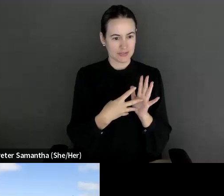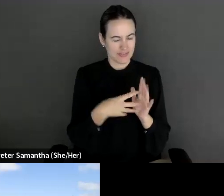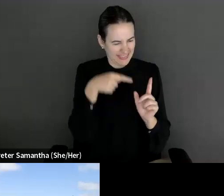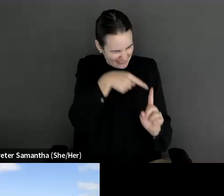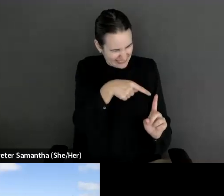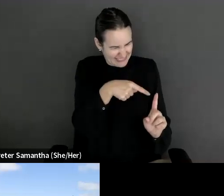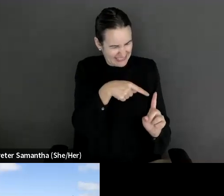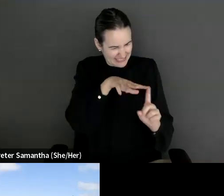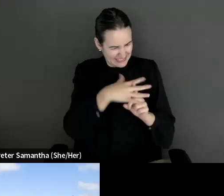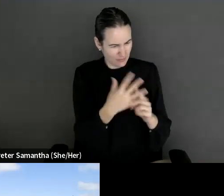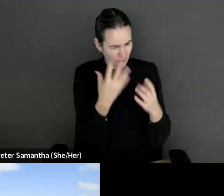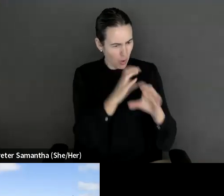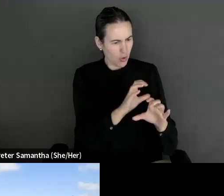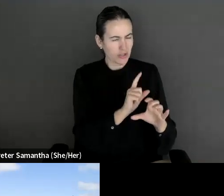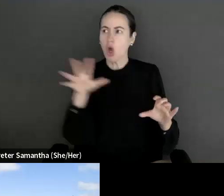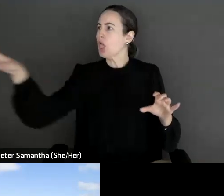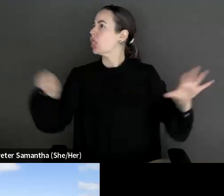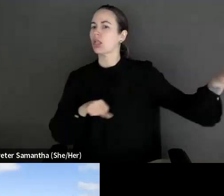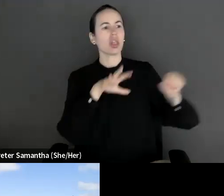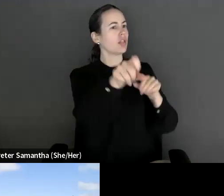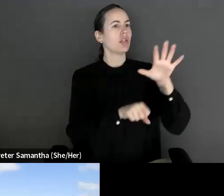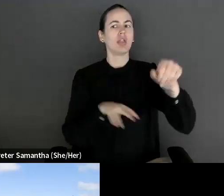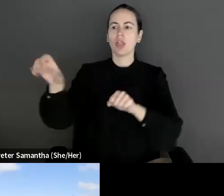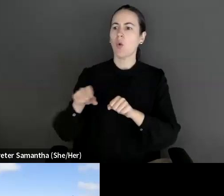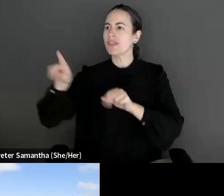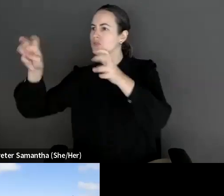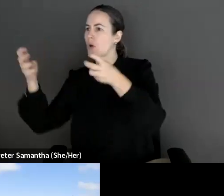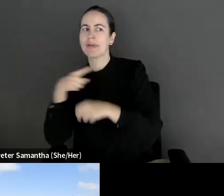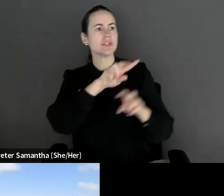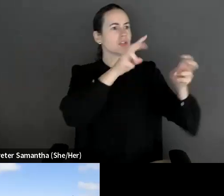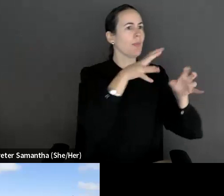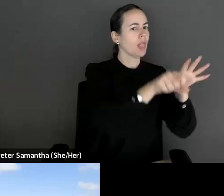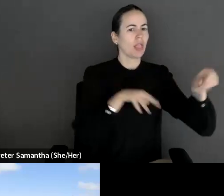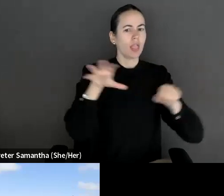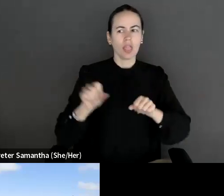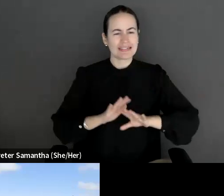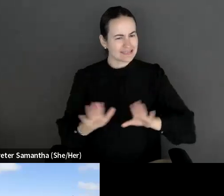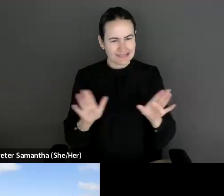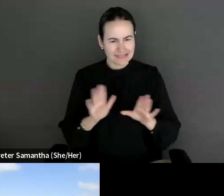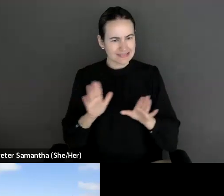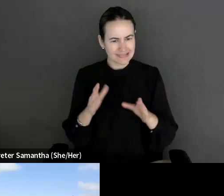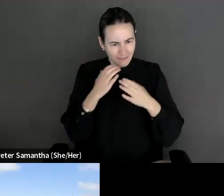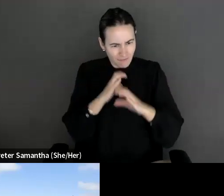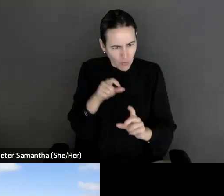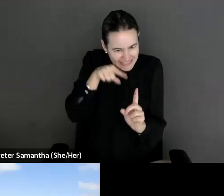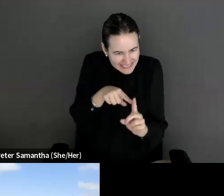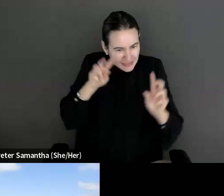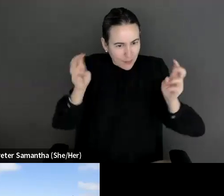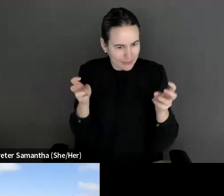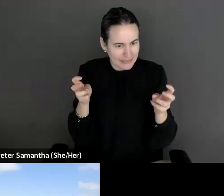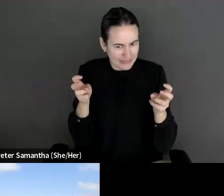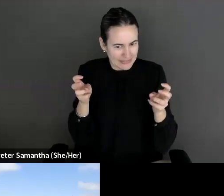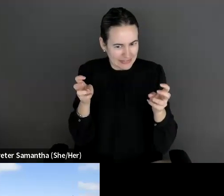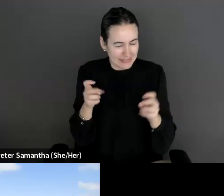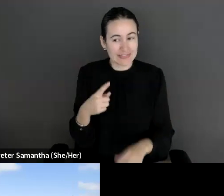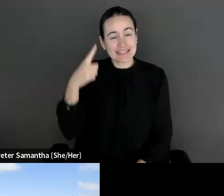and not just grab stuff from everywhere and anywhere. And when you read some of these reports, you know, they